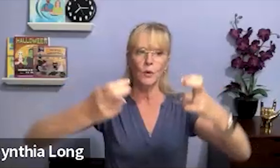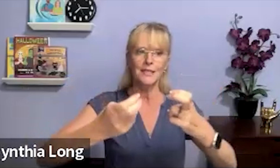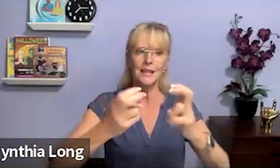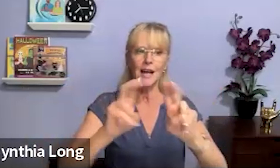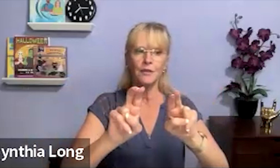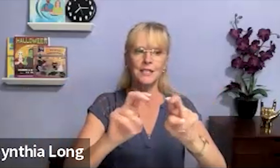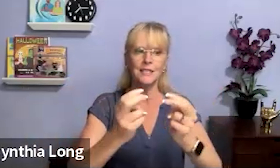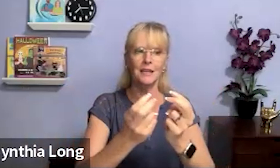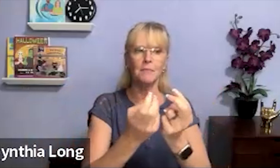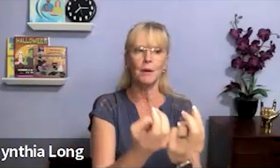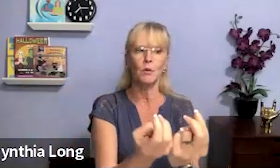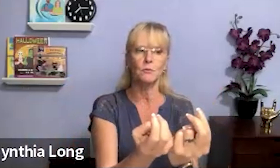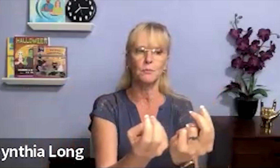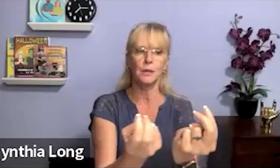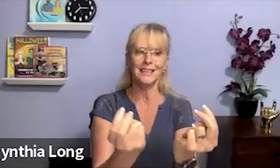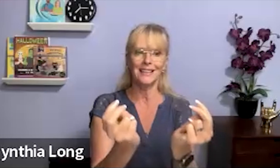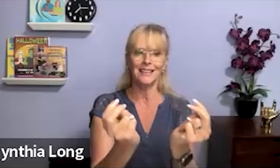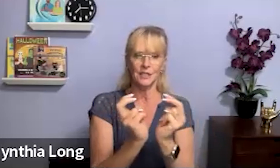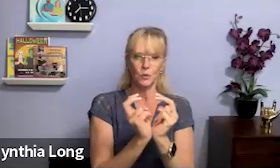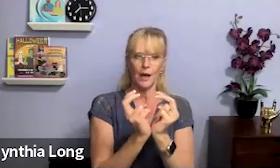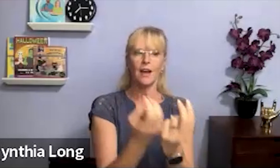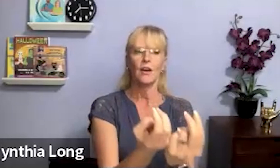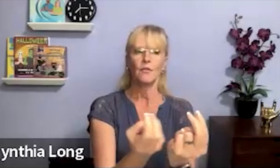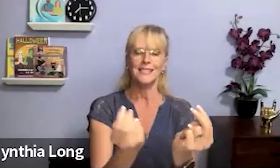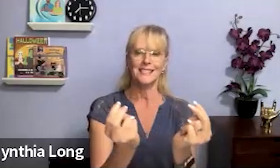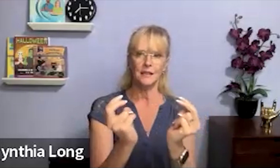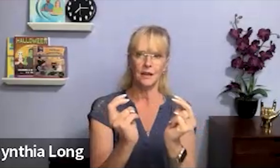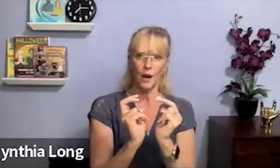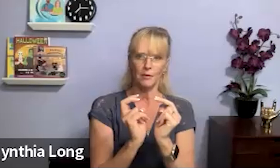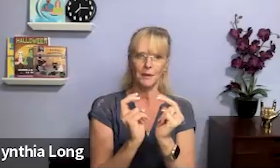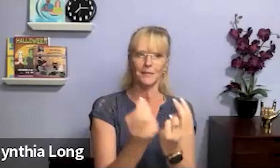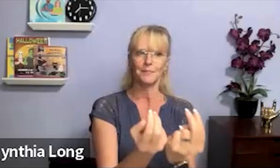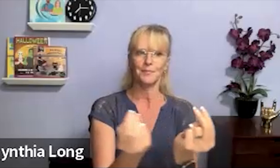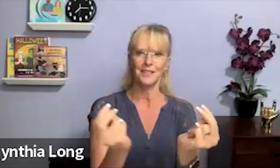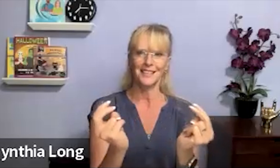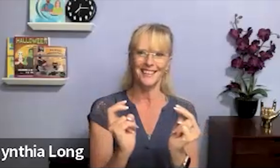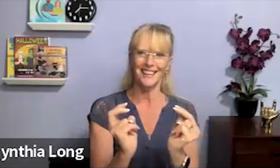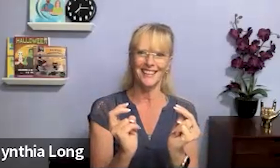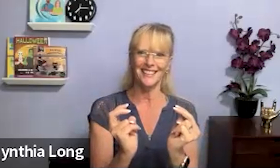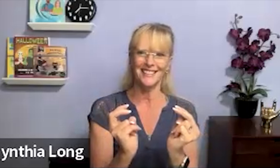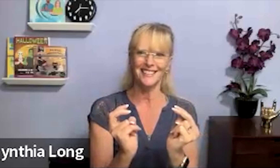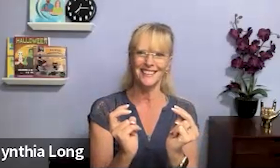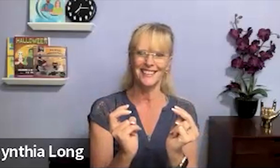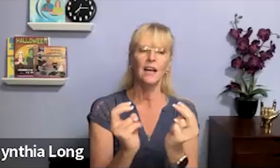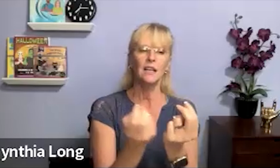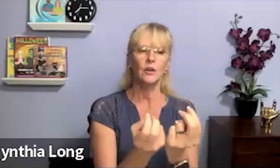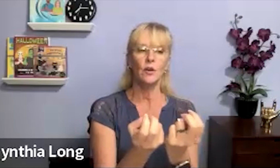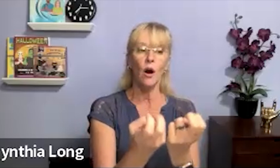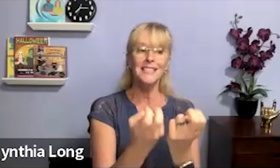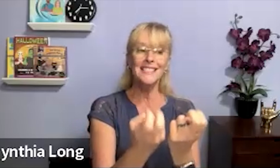with a sign for sit, but we're putting it this way for sit around me. See it like this? So they're all